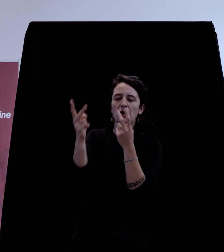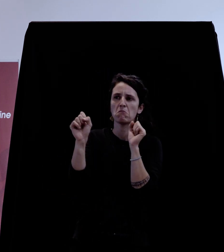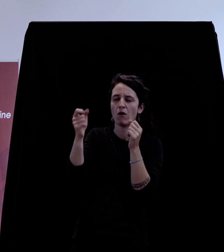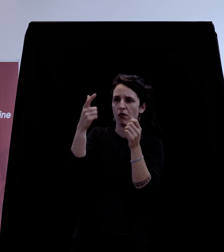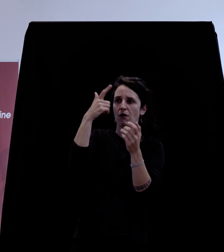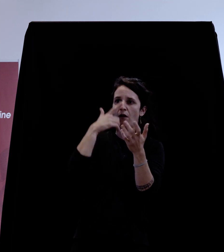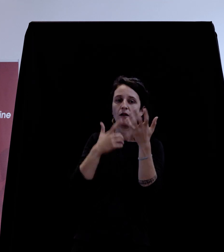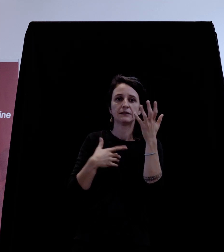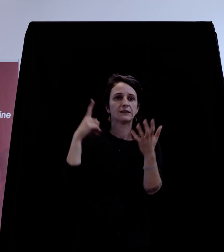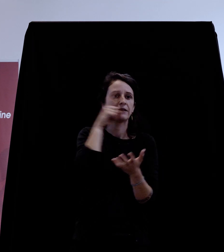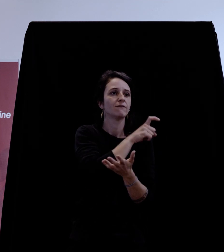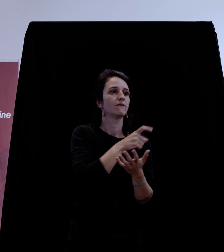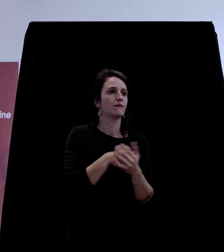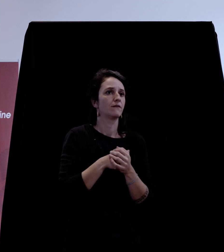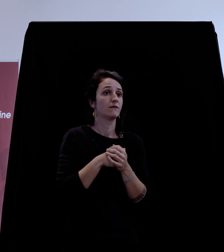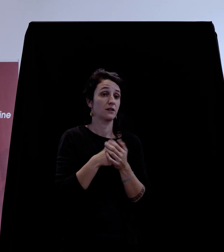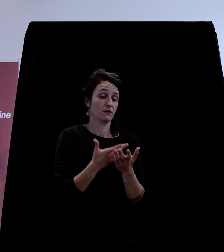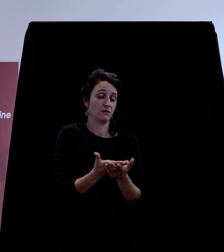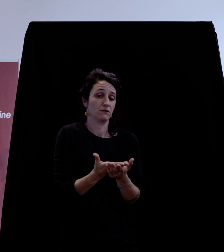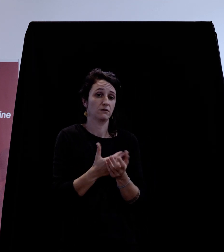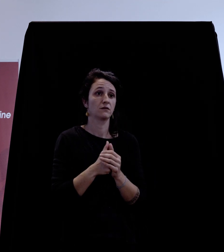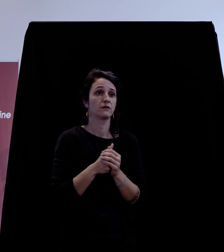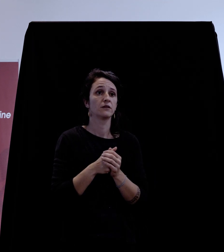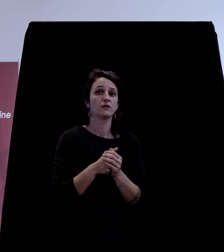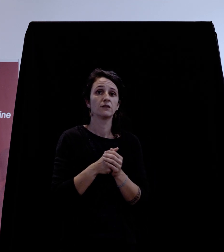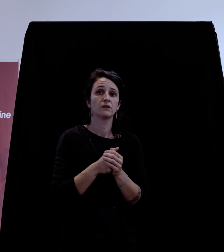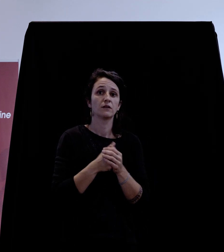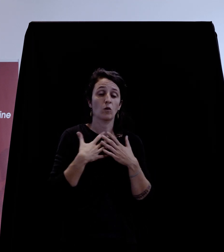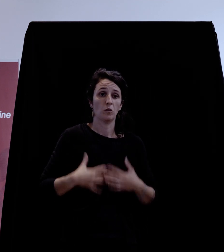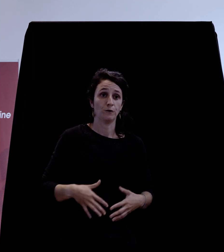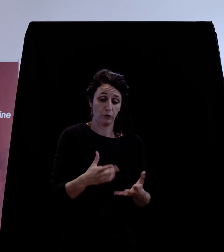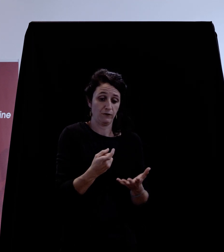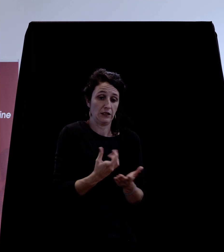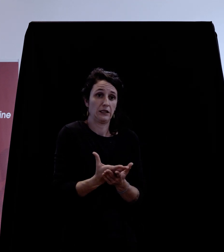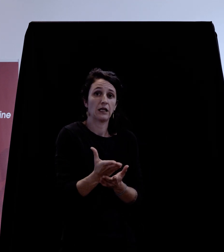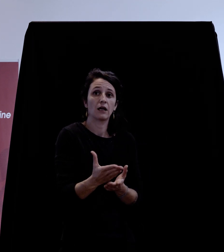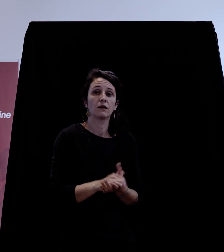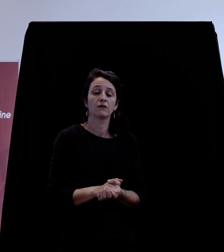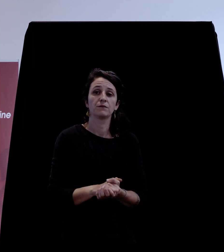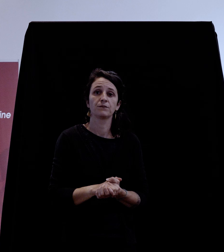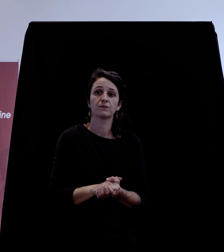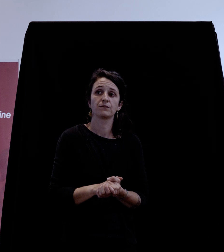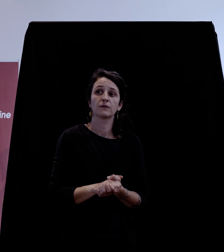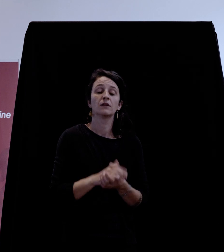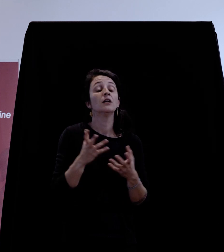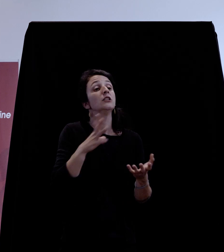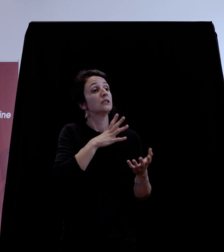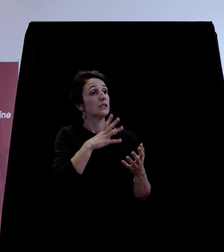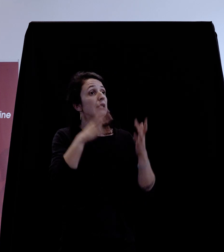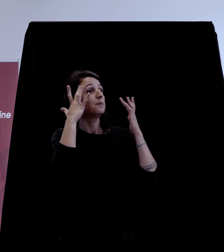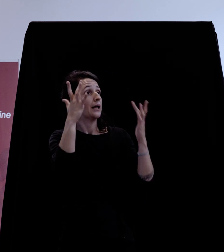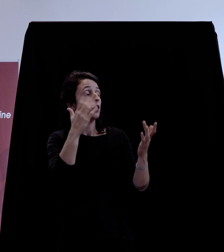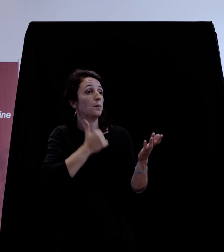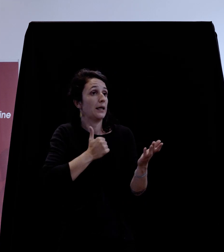that. Then you have the individual child's life experiences, you know, give their